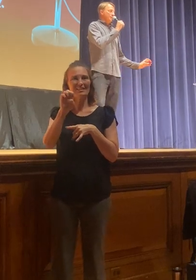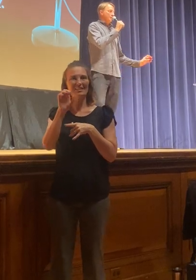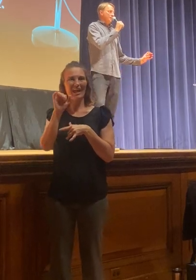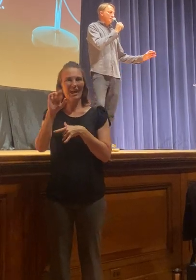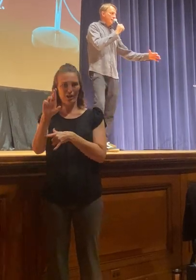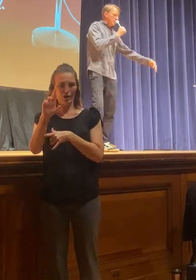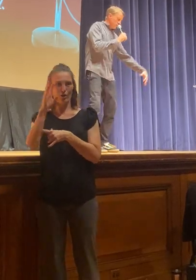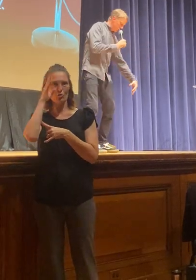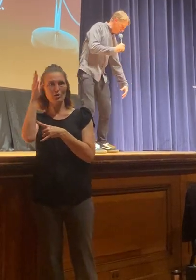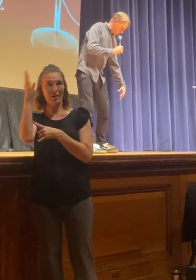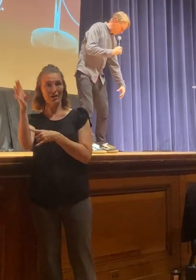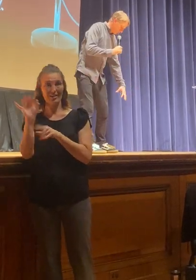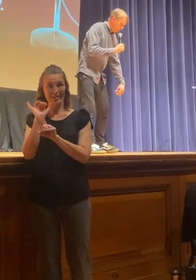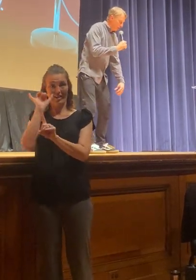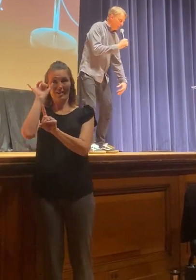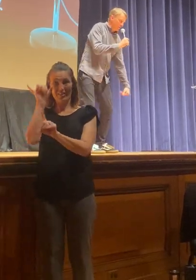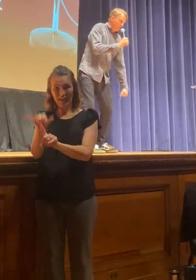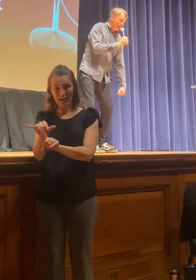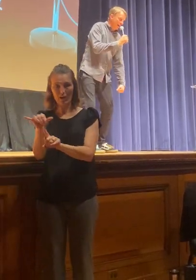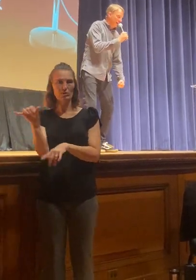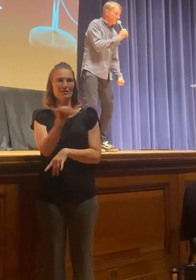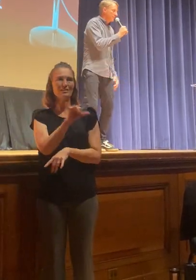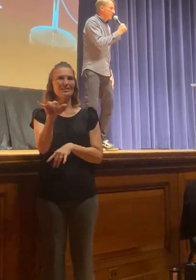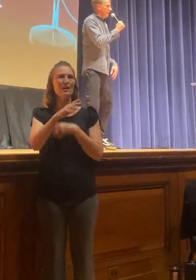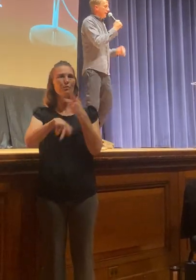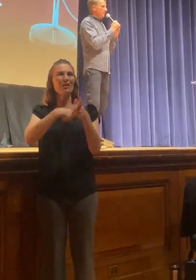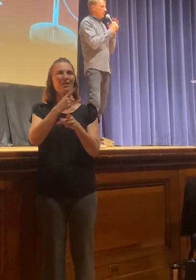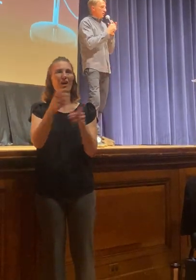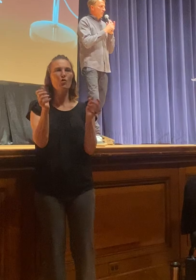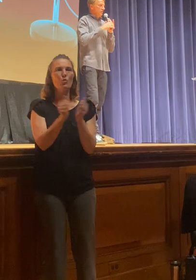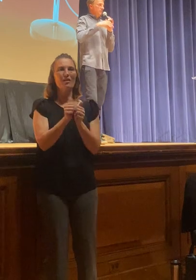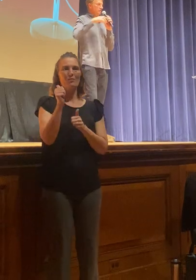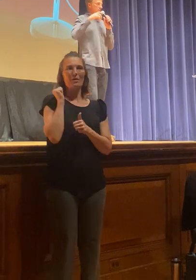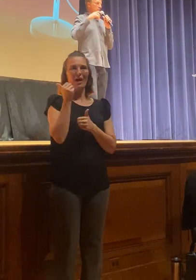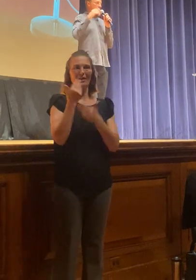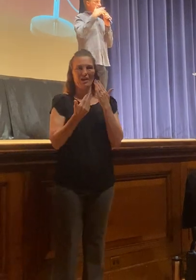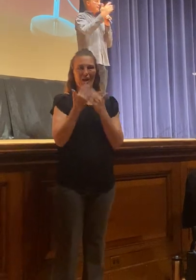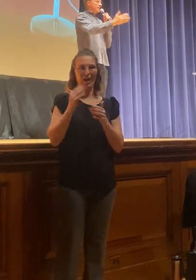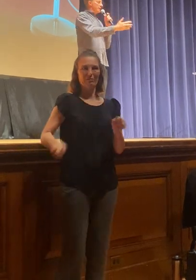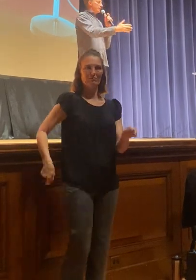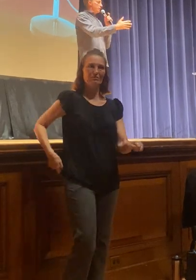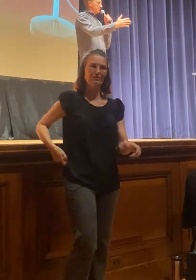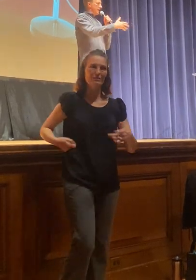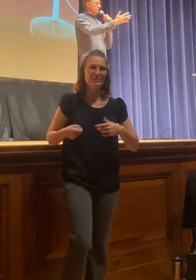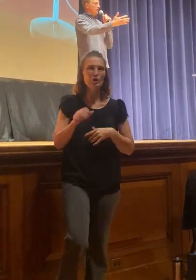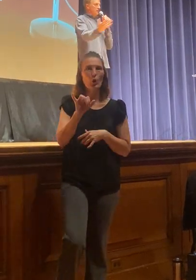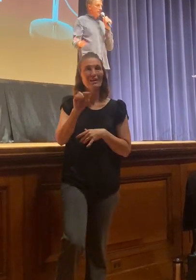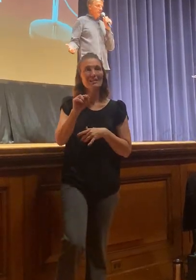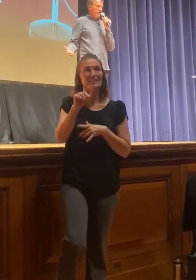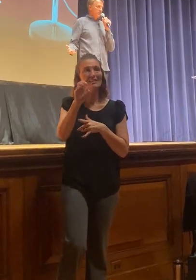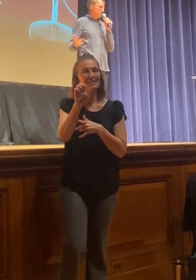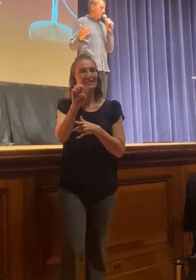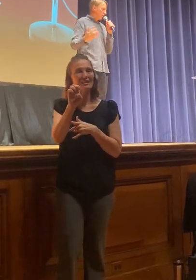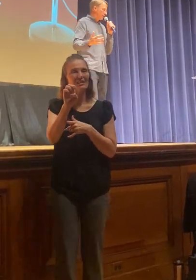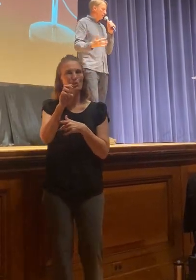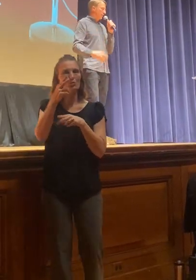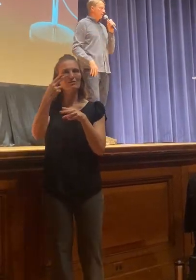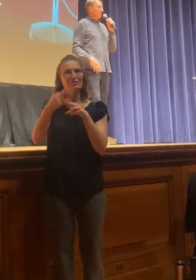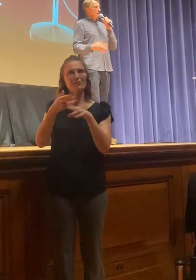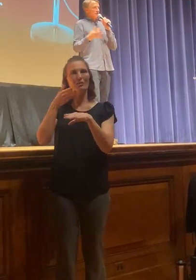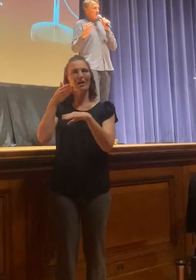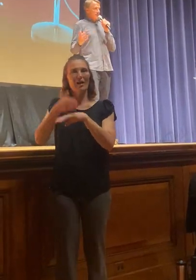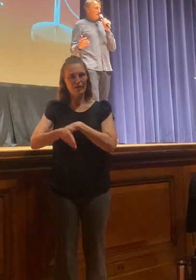and the Indy Airs used to do the same type of grabbing as the back hand, and so, because Indy was named after the truck